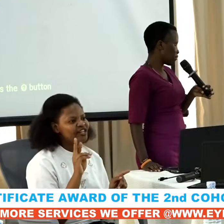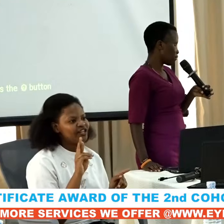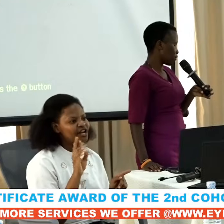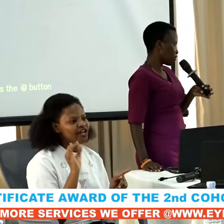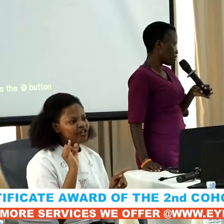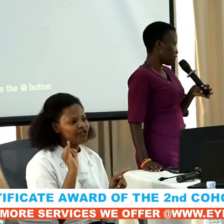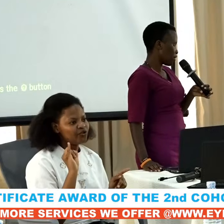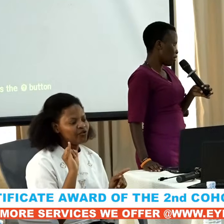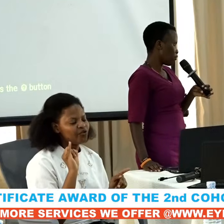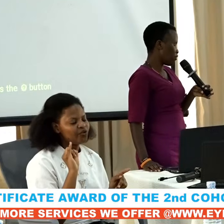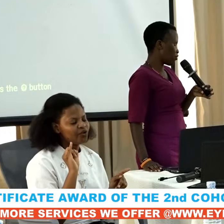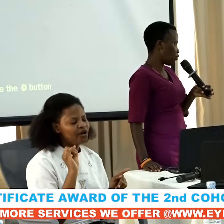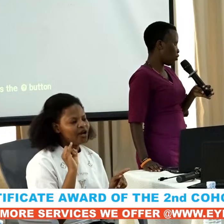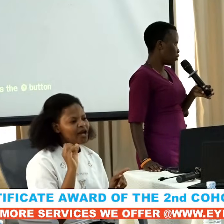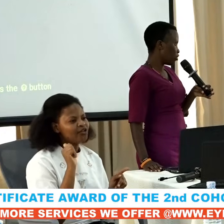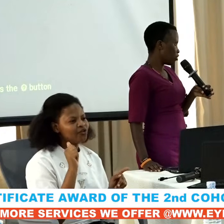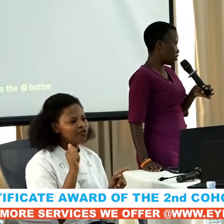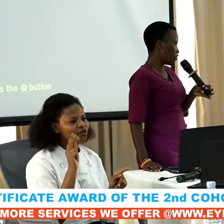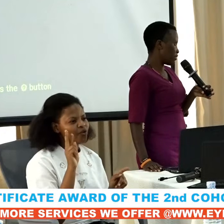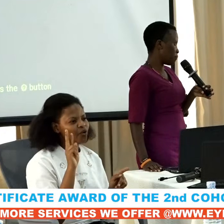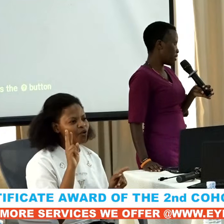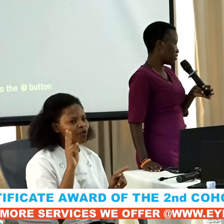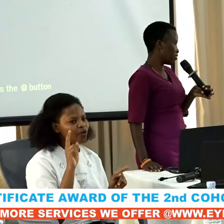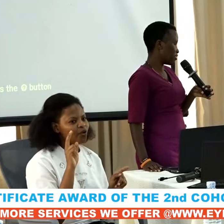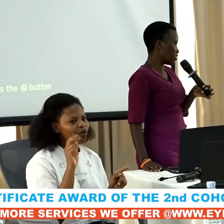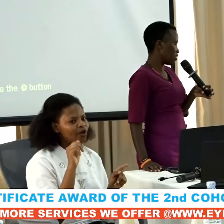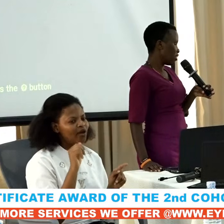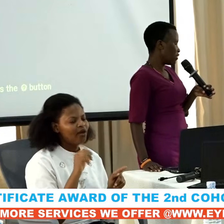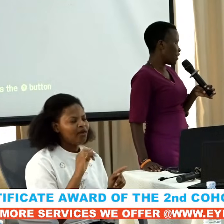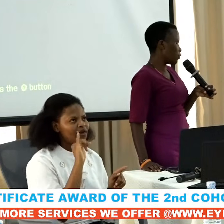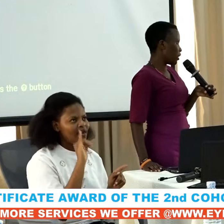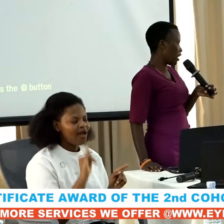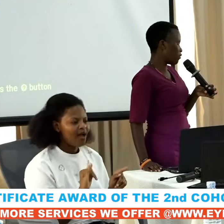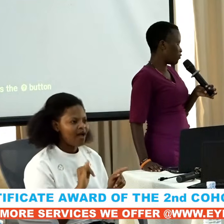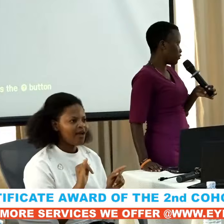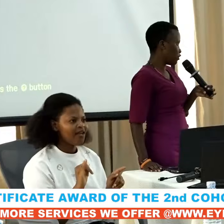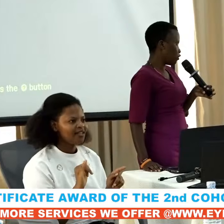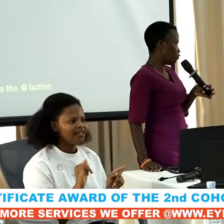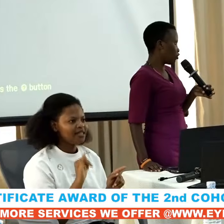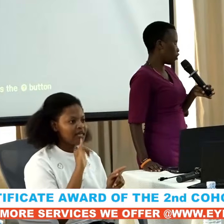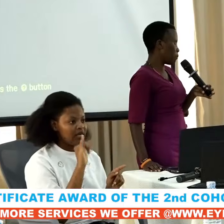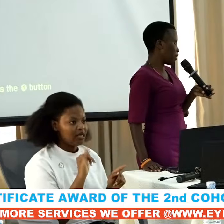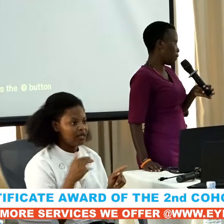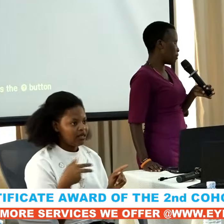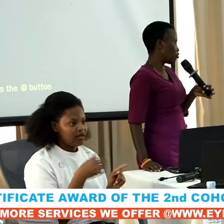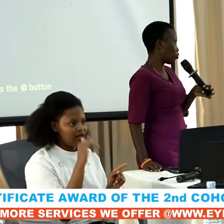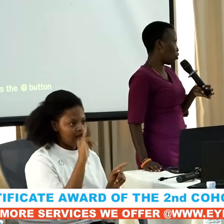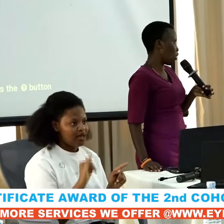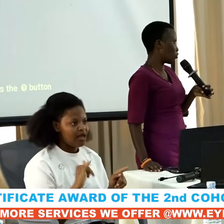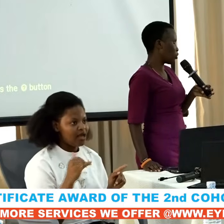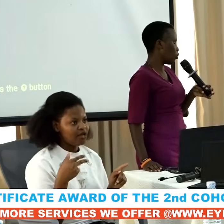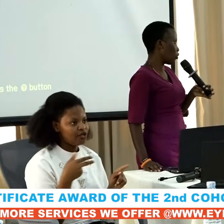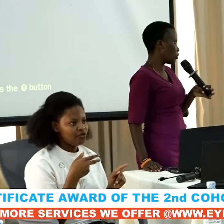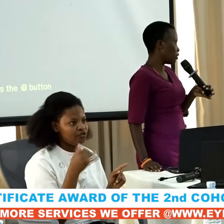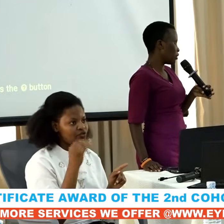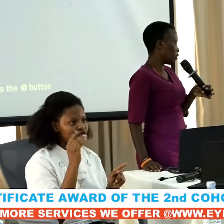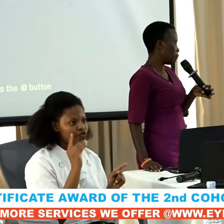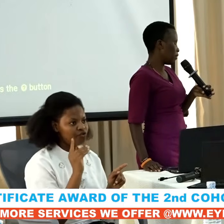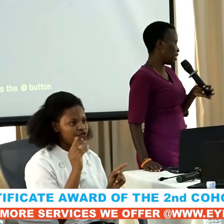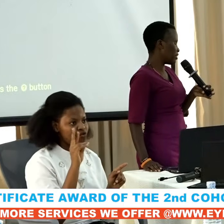is physical disability. Then we have visual impairment, or what we